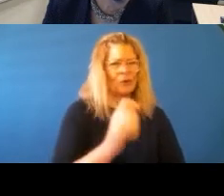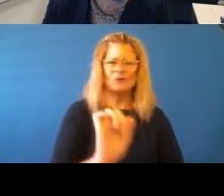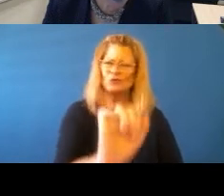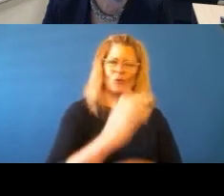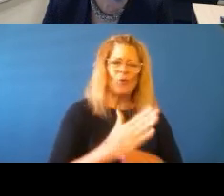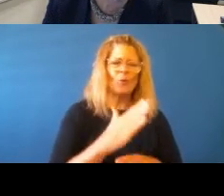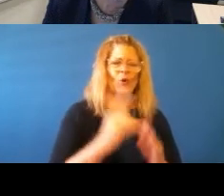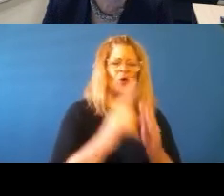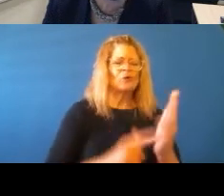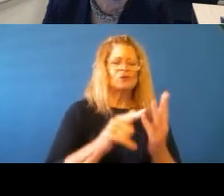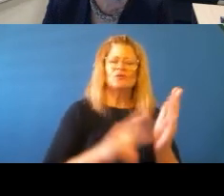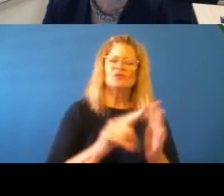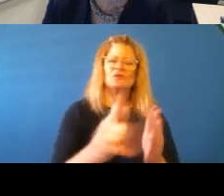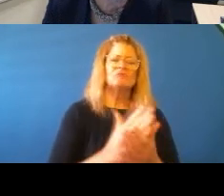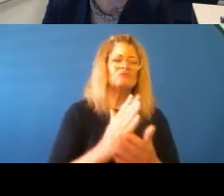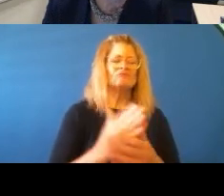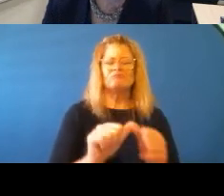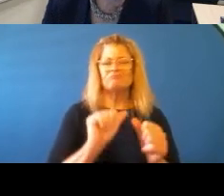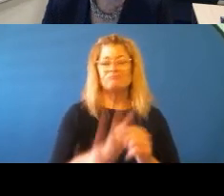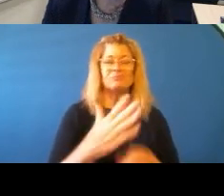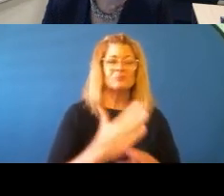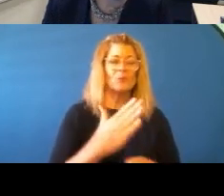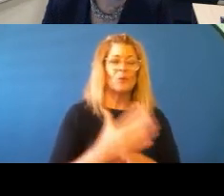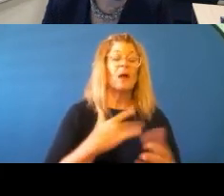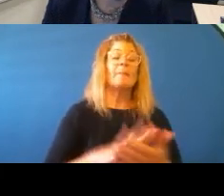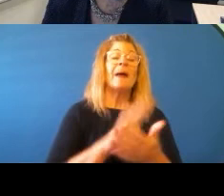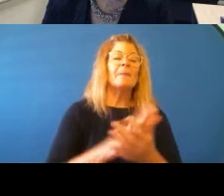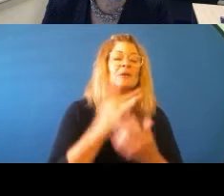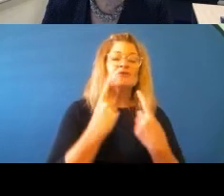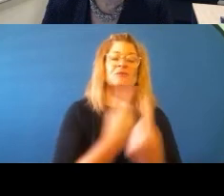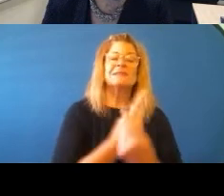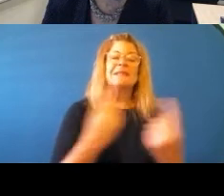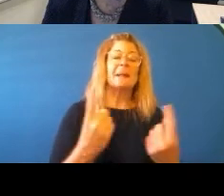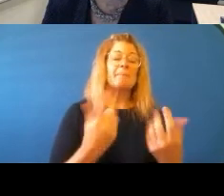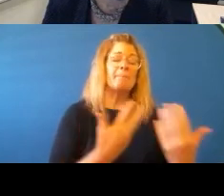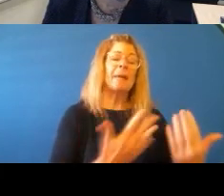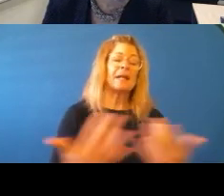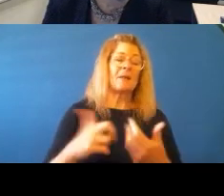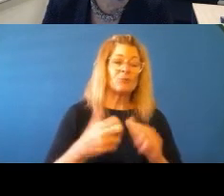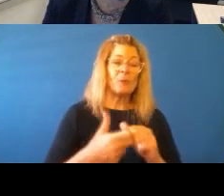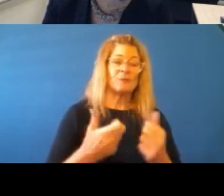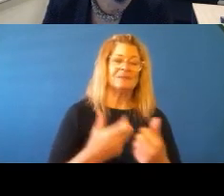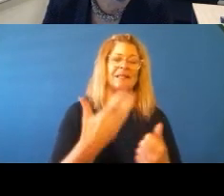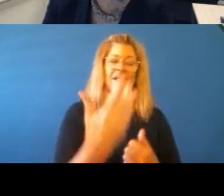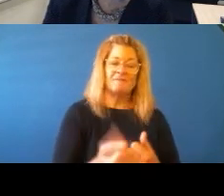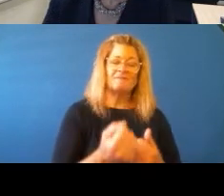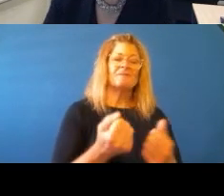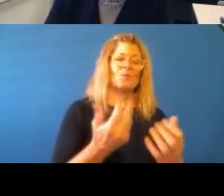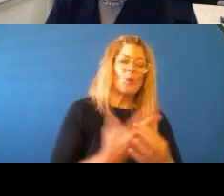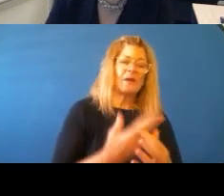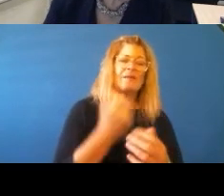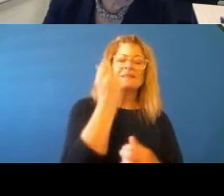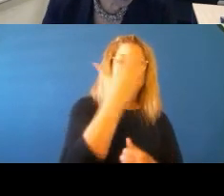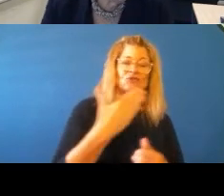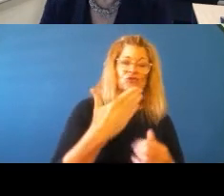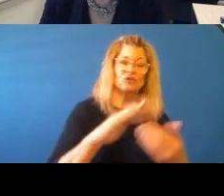work, and I'm glad to see that many of the issues that are confronting Indigenous women in Australia are